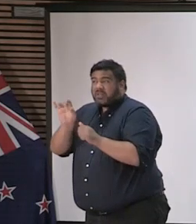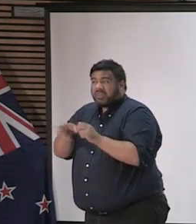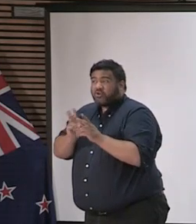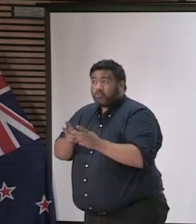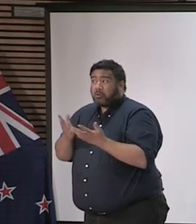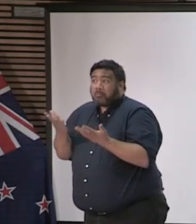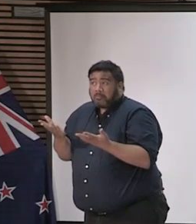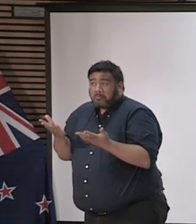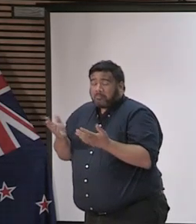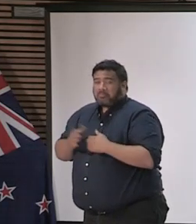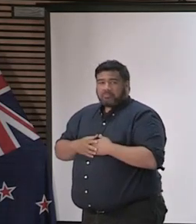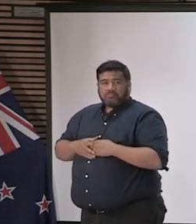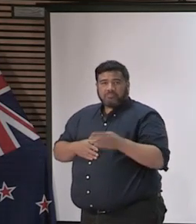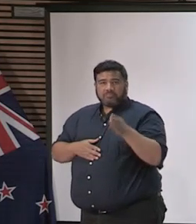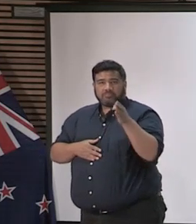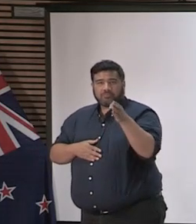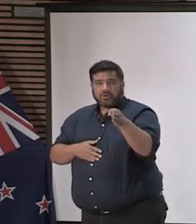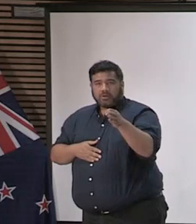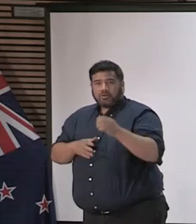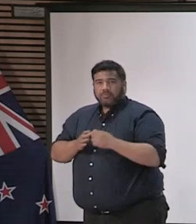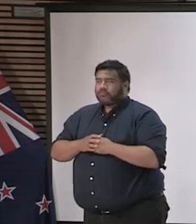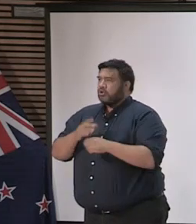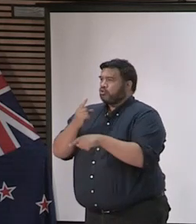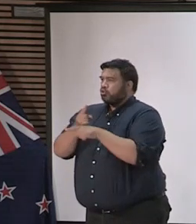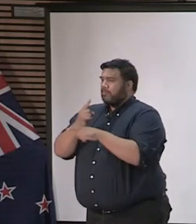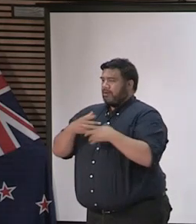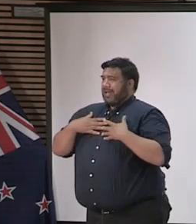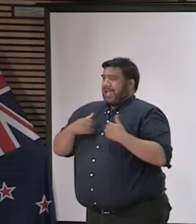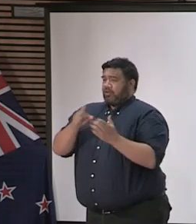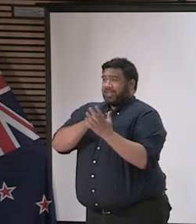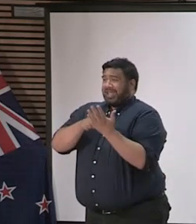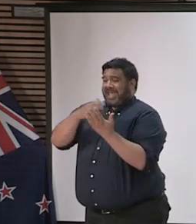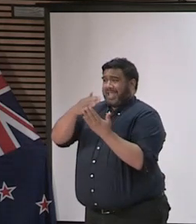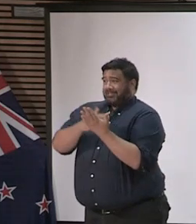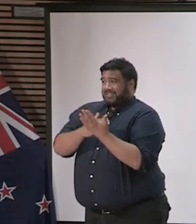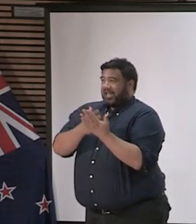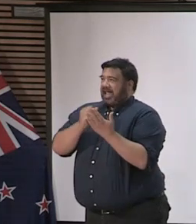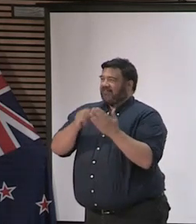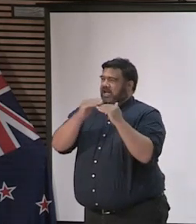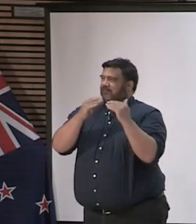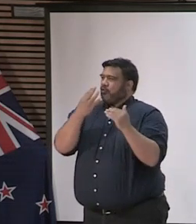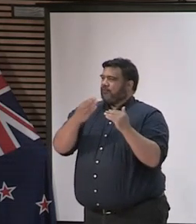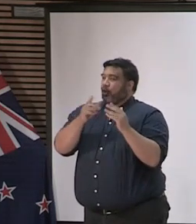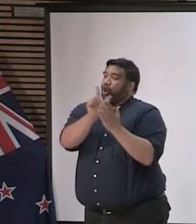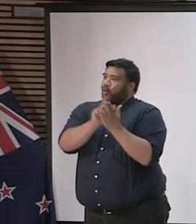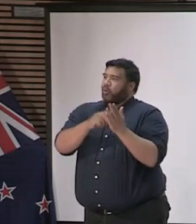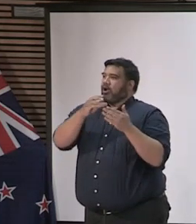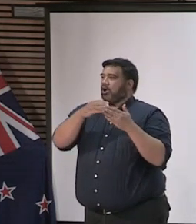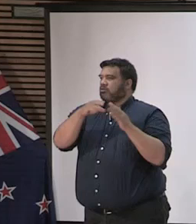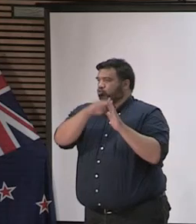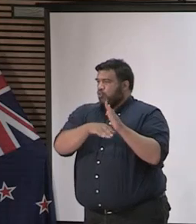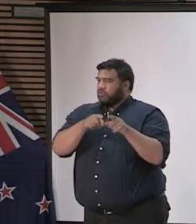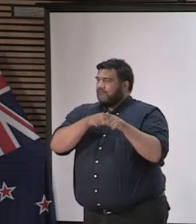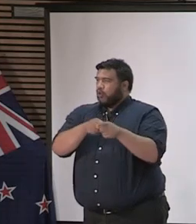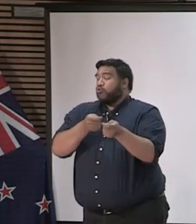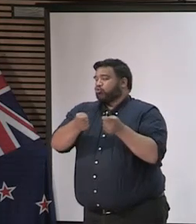normally have been. Will these be given the same powers under the Health Act at level 3 as they do at level 4? Look, that's something that